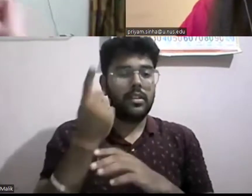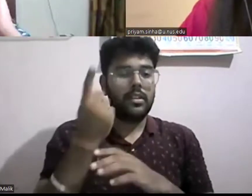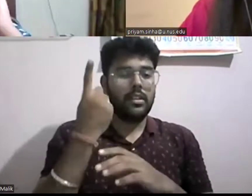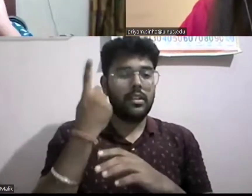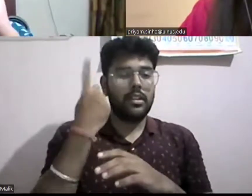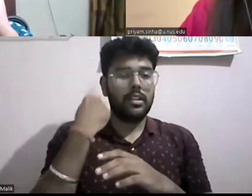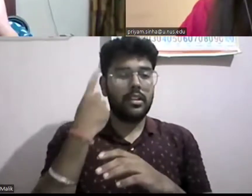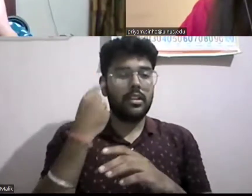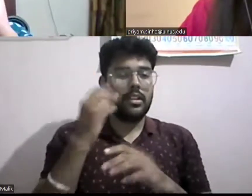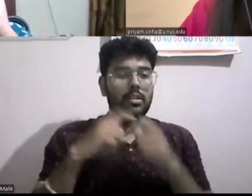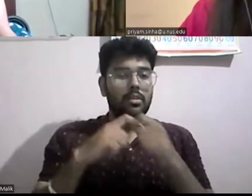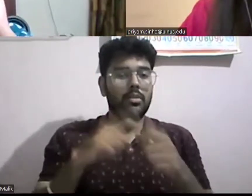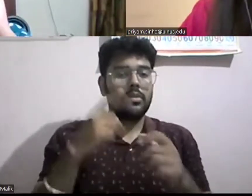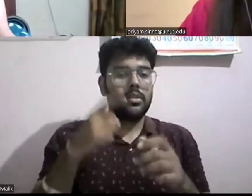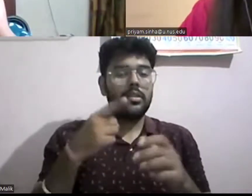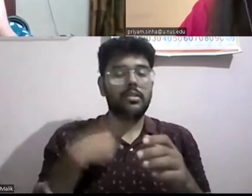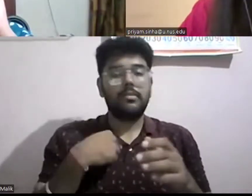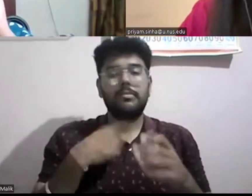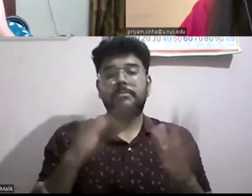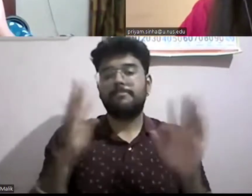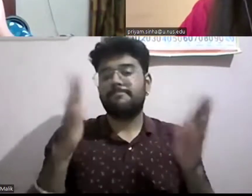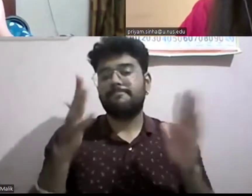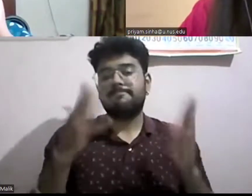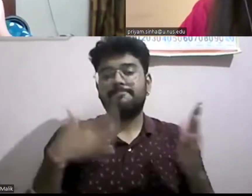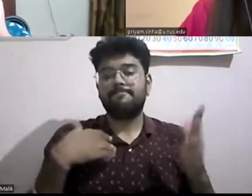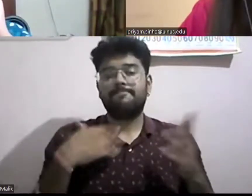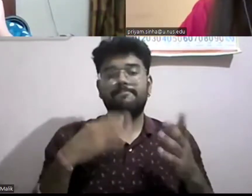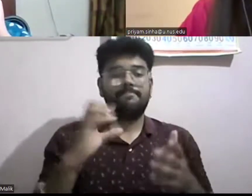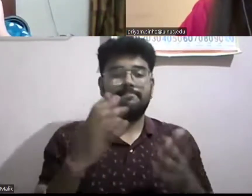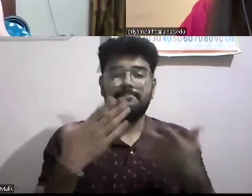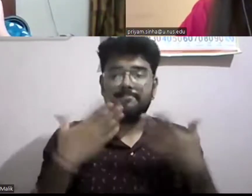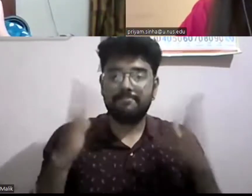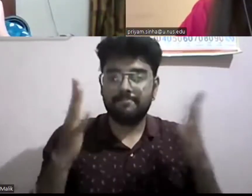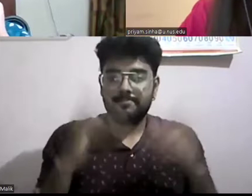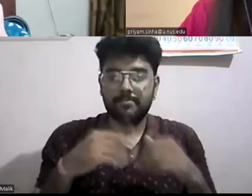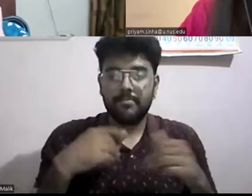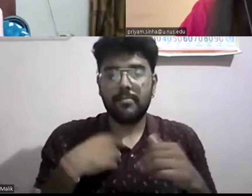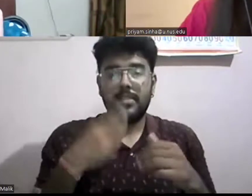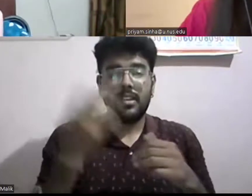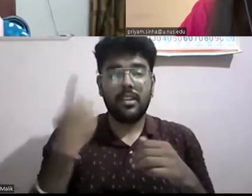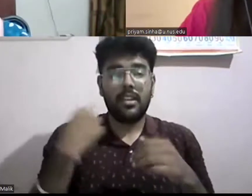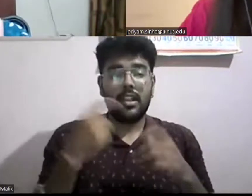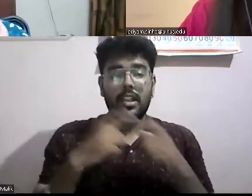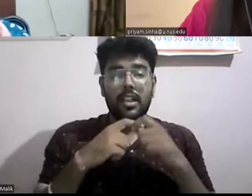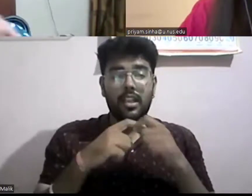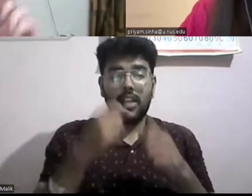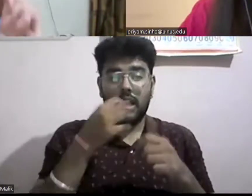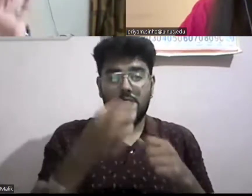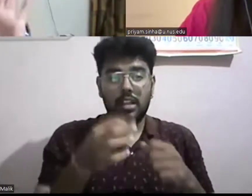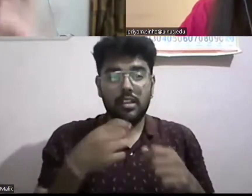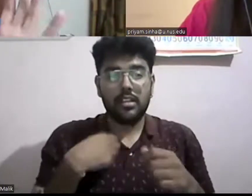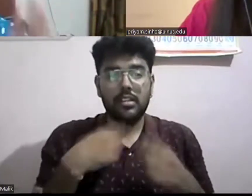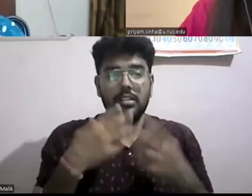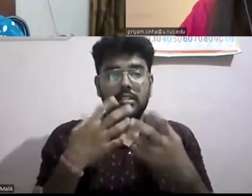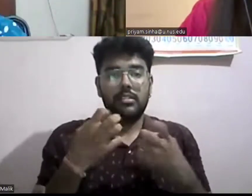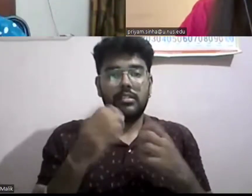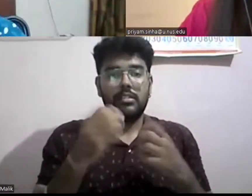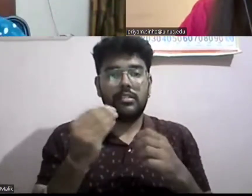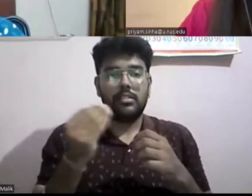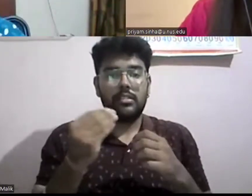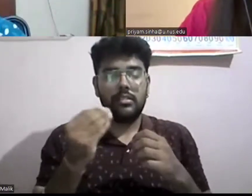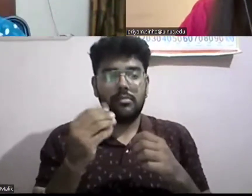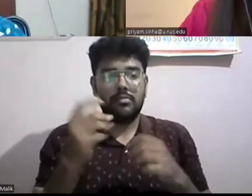the one that you had asked. Thank you so much. Yeah. And I was actually thinking that, somebody is